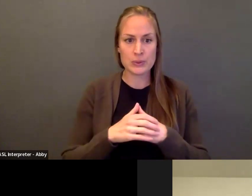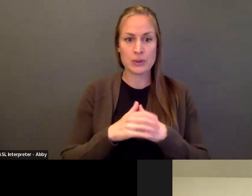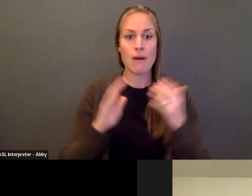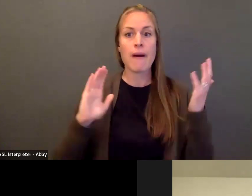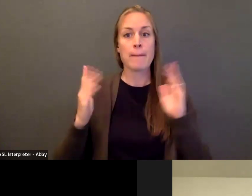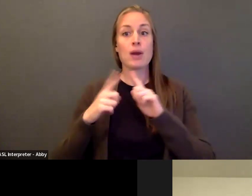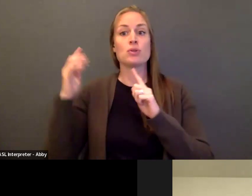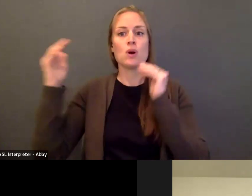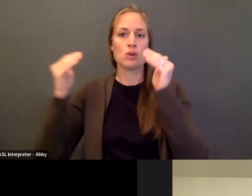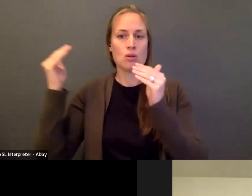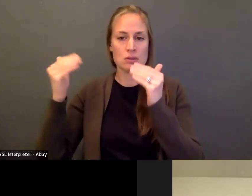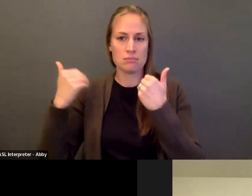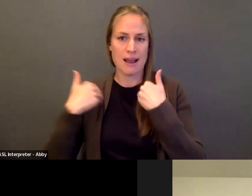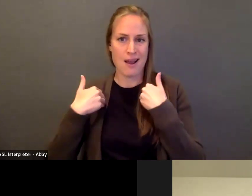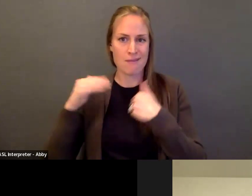supports.